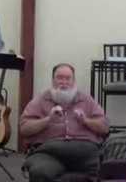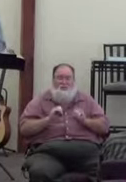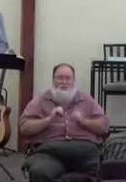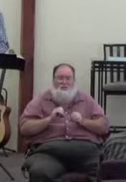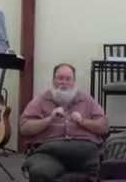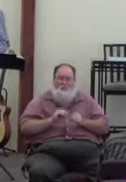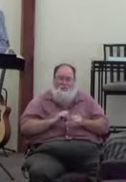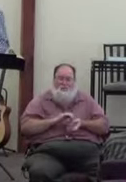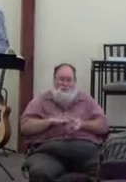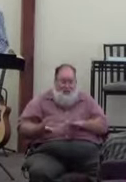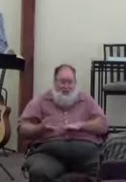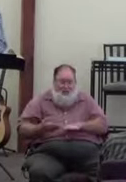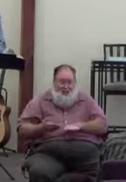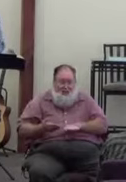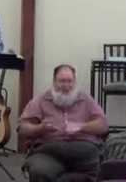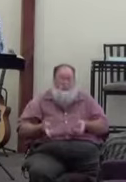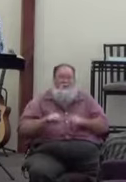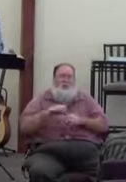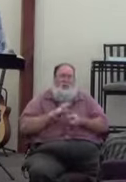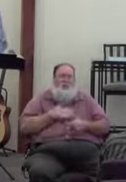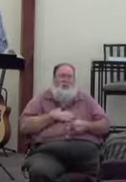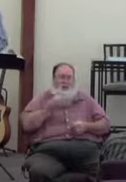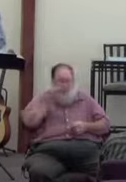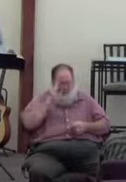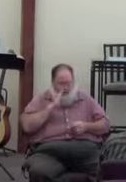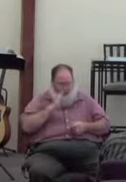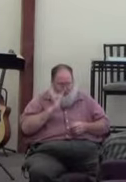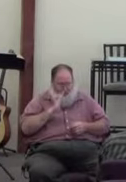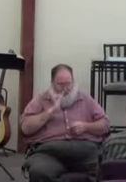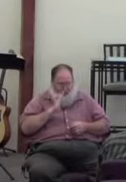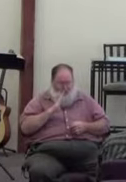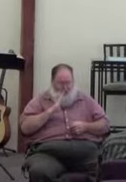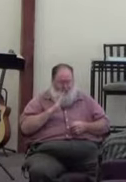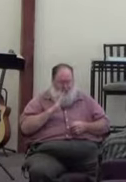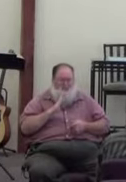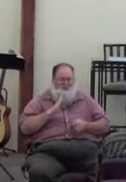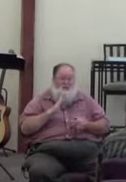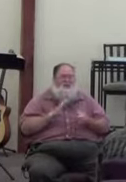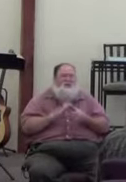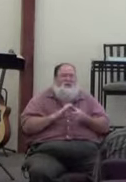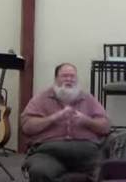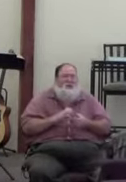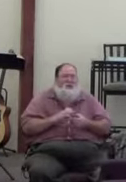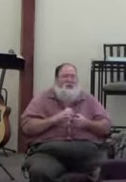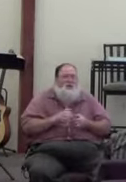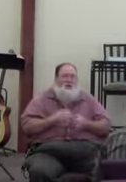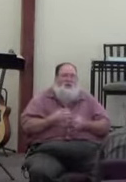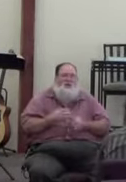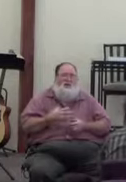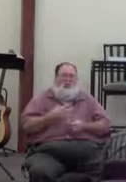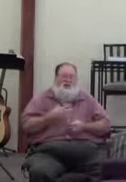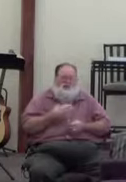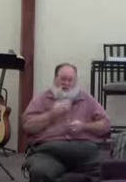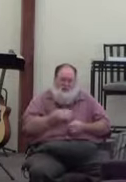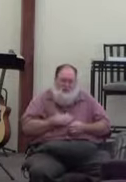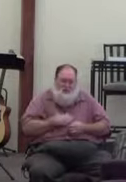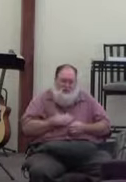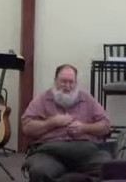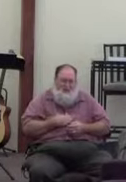When we're in God's will, things happen. The ground shakes. Did you notice these guys have two meetings and nothing happens?